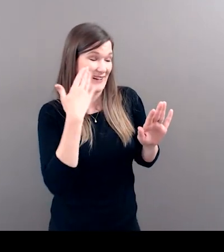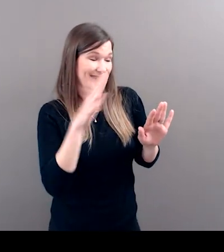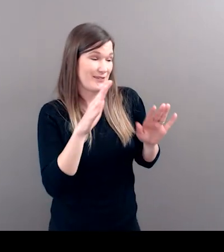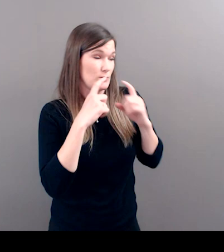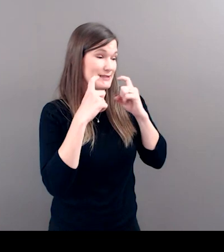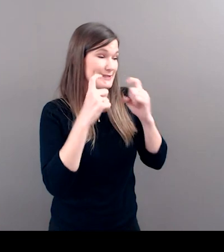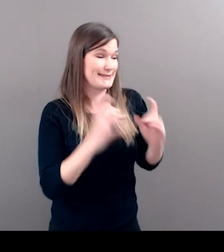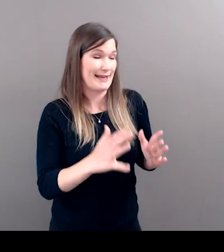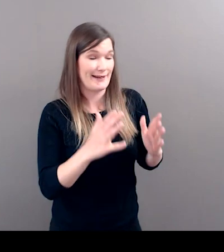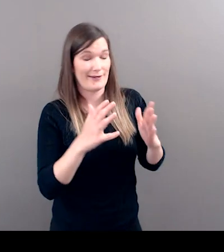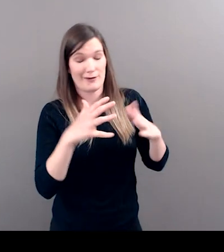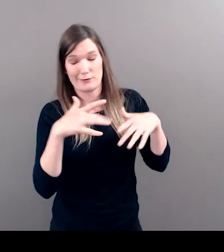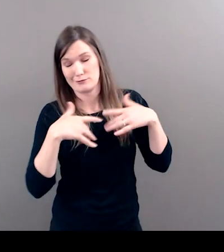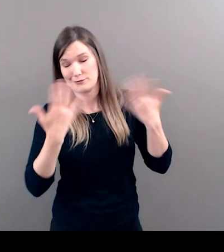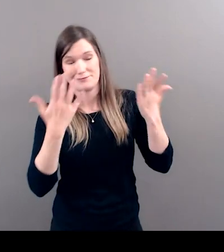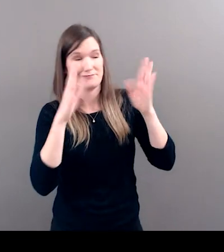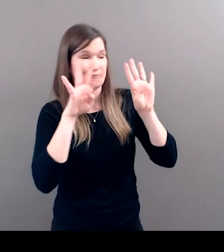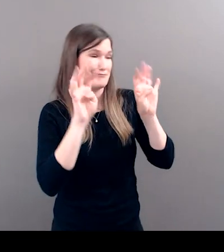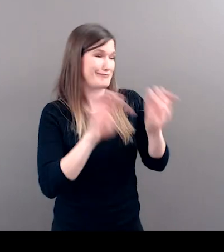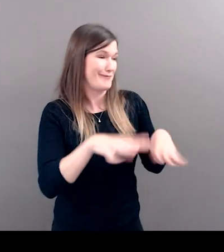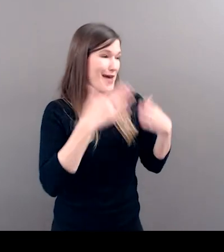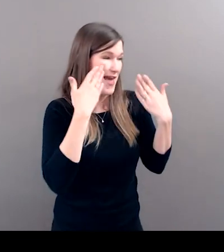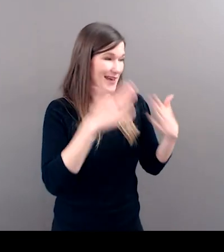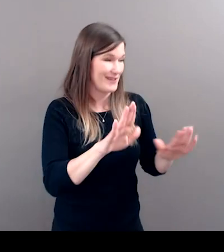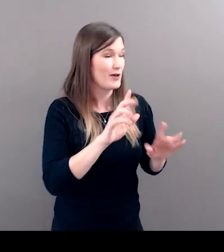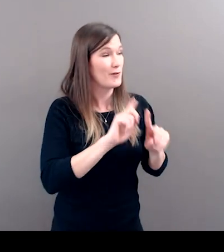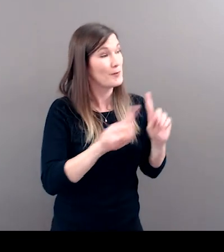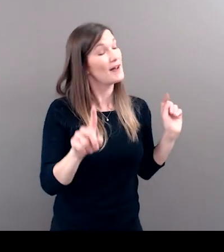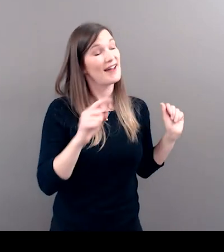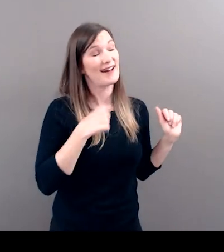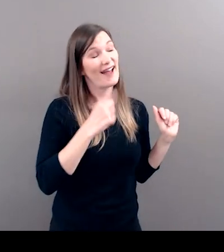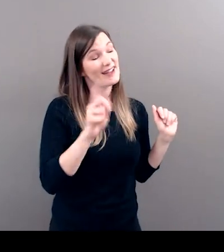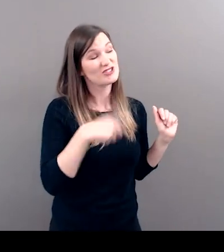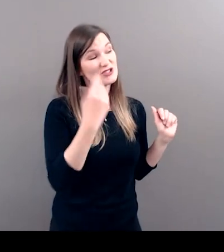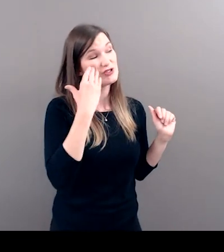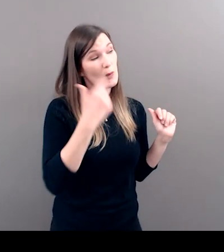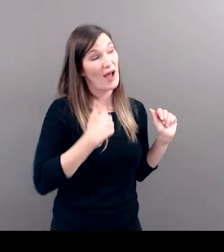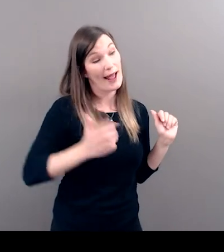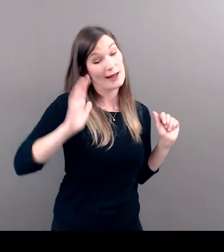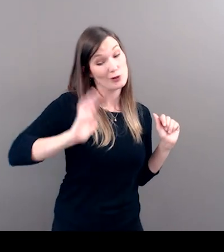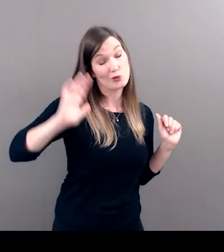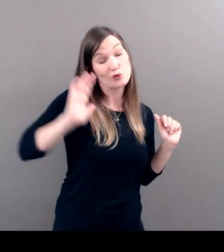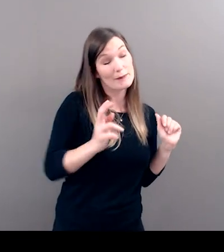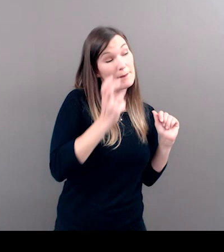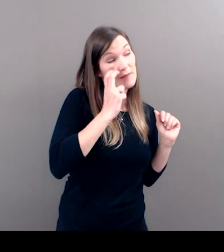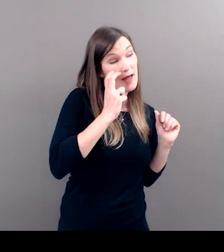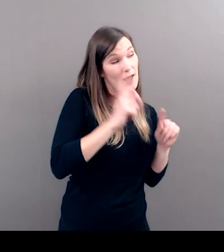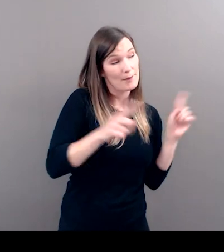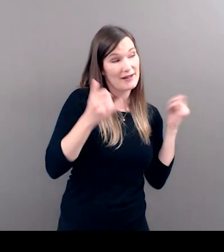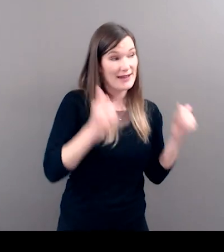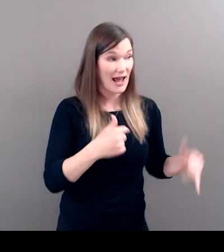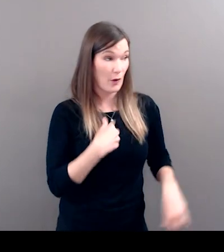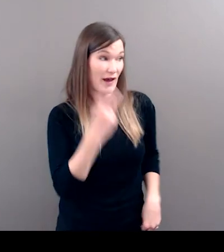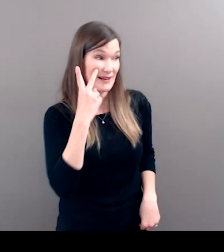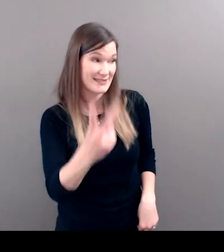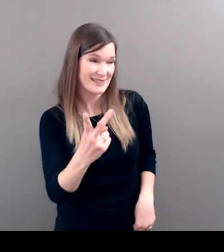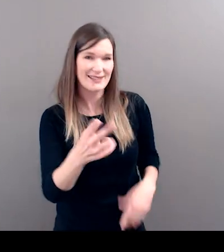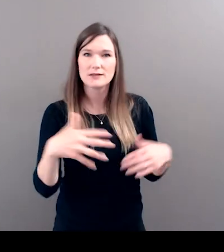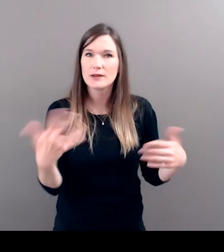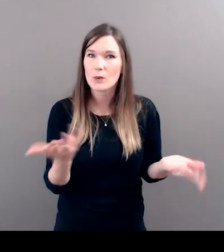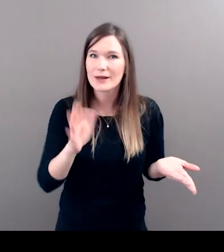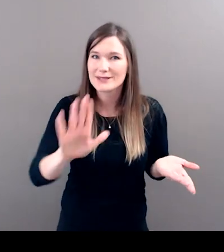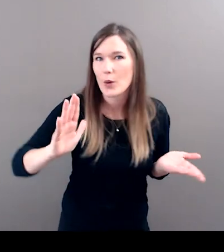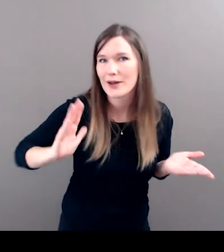be blind. Now I see. I used to be. So what is your used to be? At some point, if you're going to be a giant